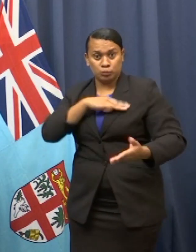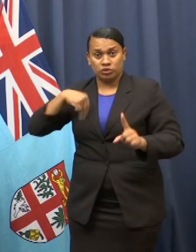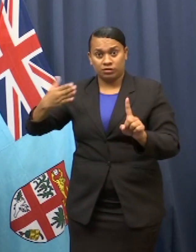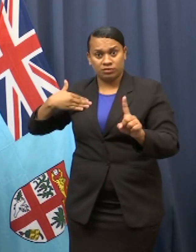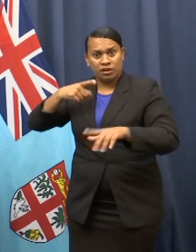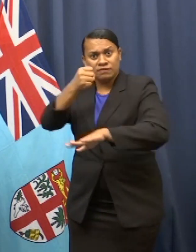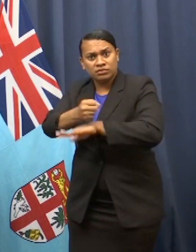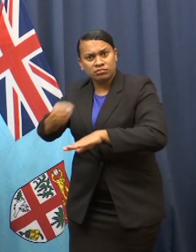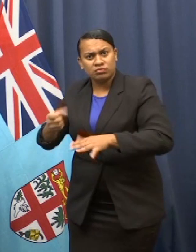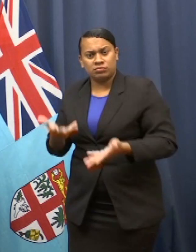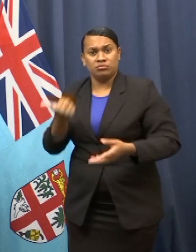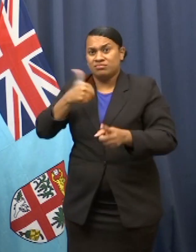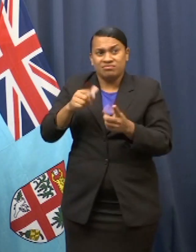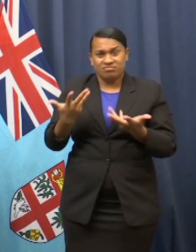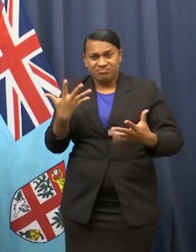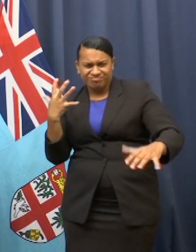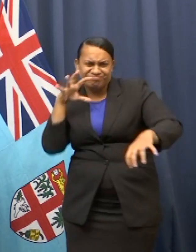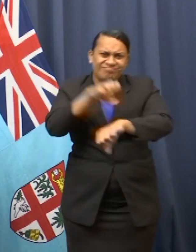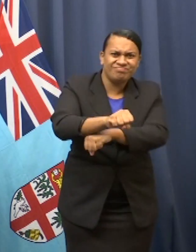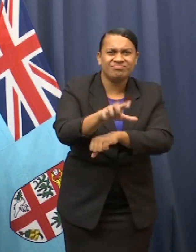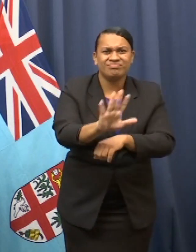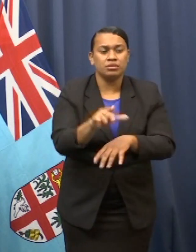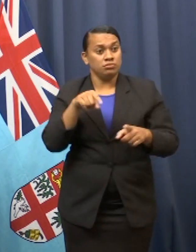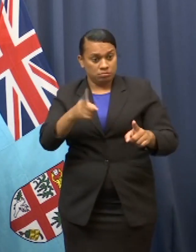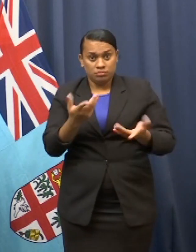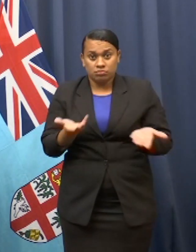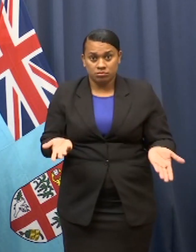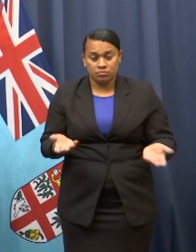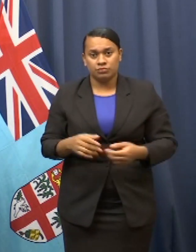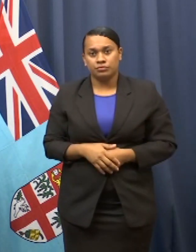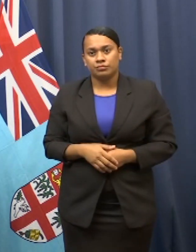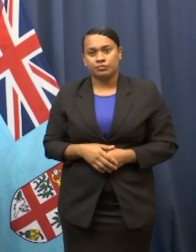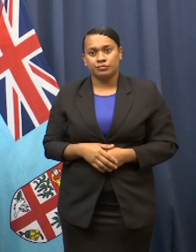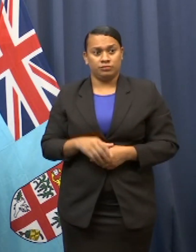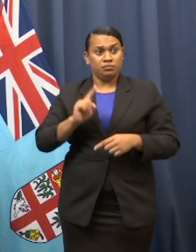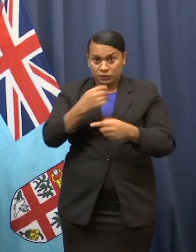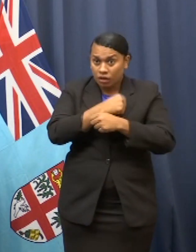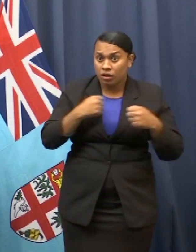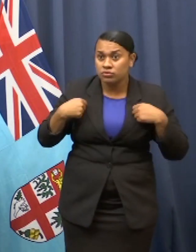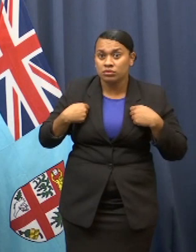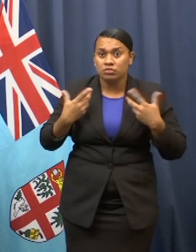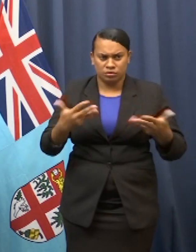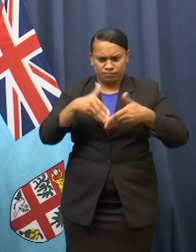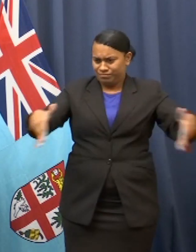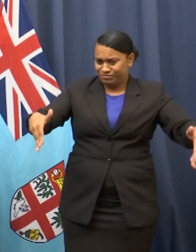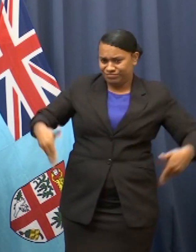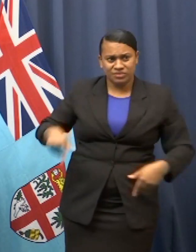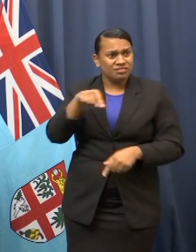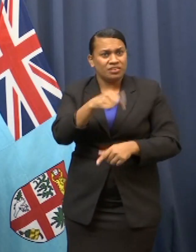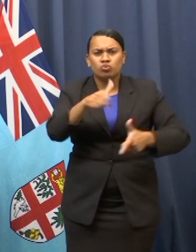granted won't last. I know our border control measures are convenient for everyone,